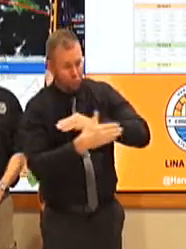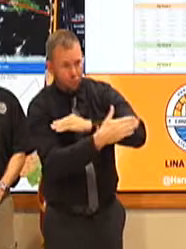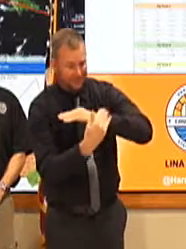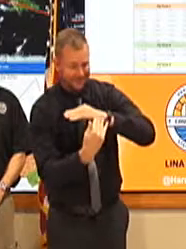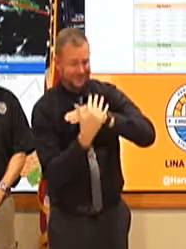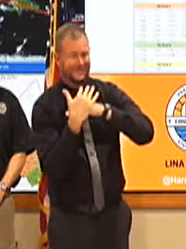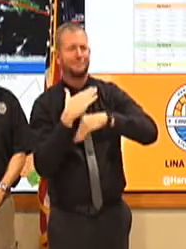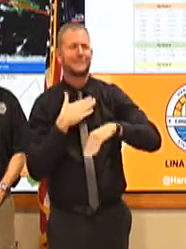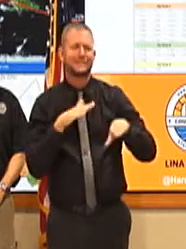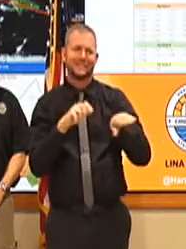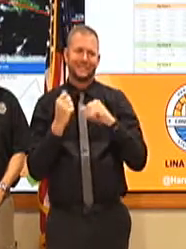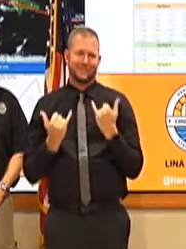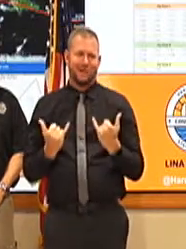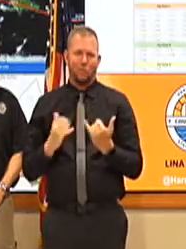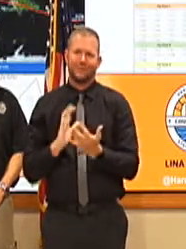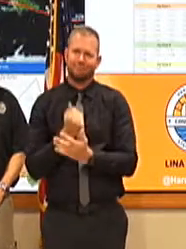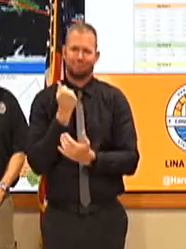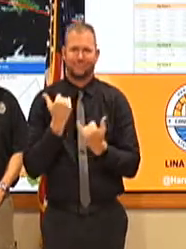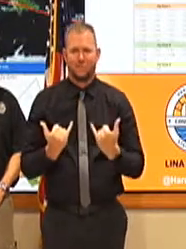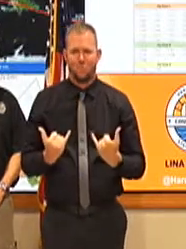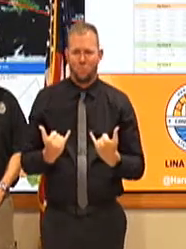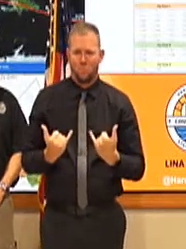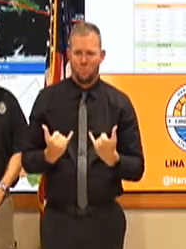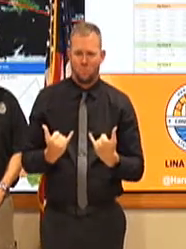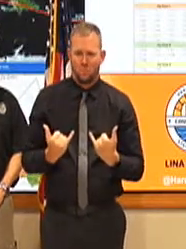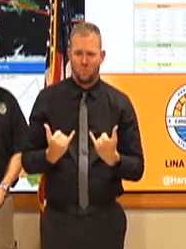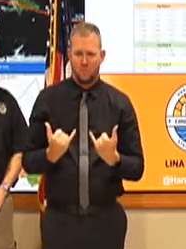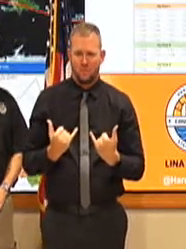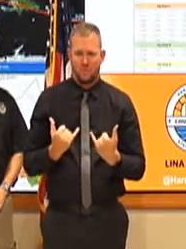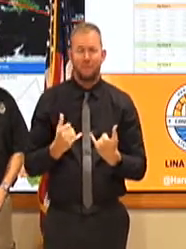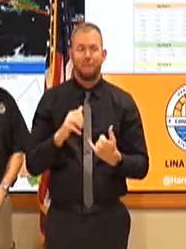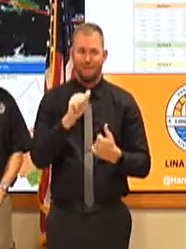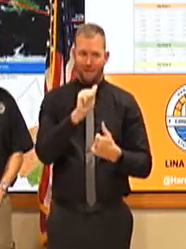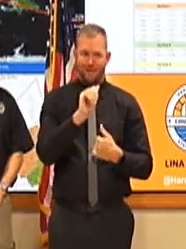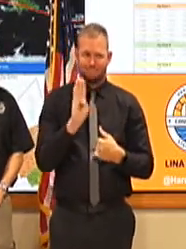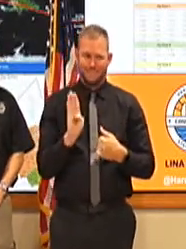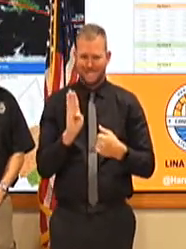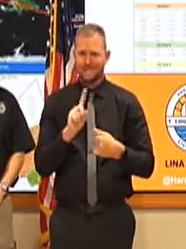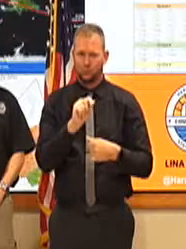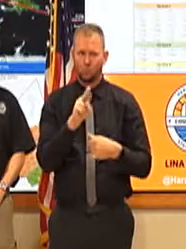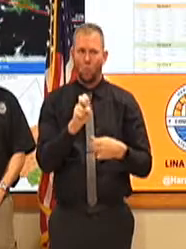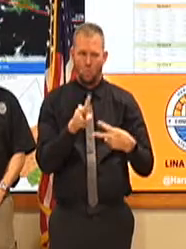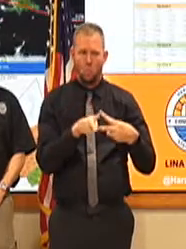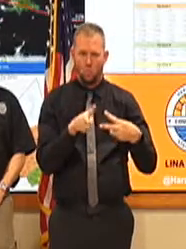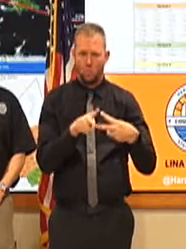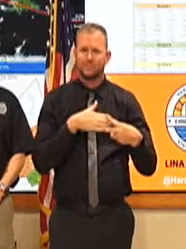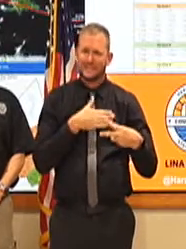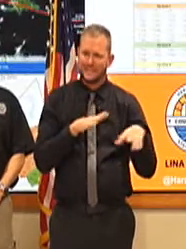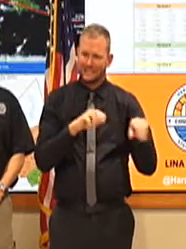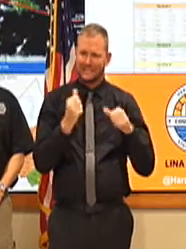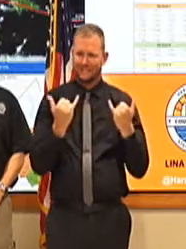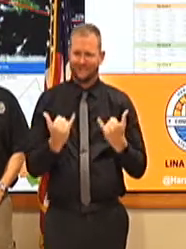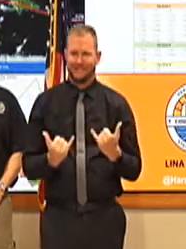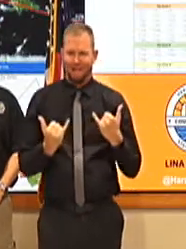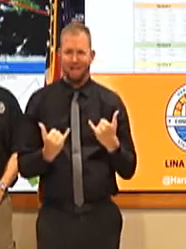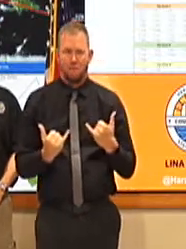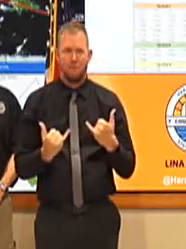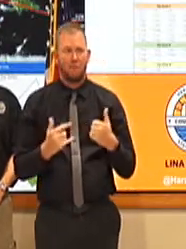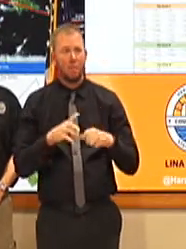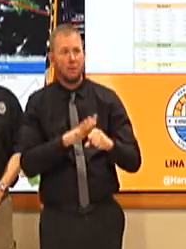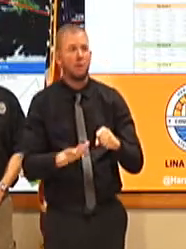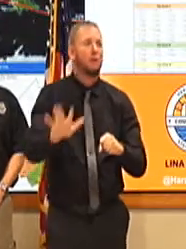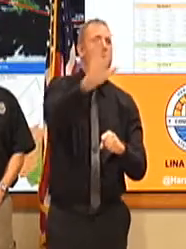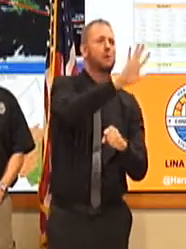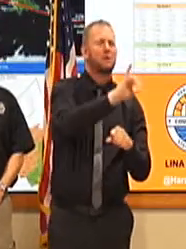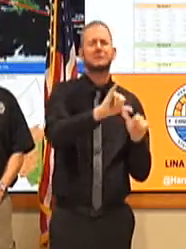B. And if you are not, please make way for your neighbors who are in danger of that storm surge. So I hope the community